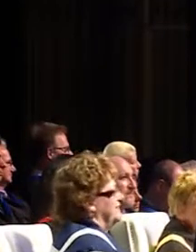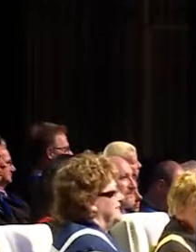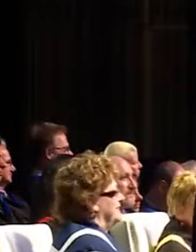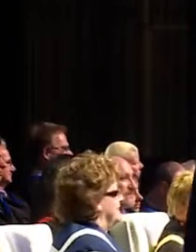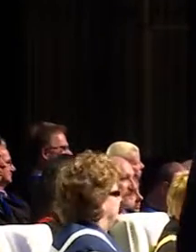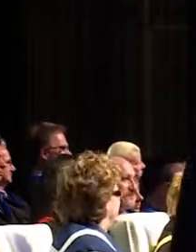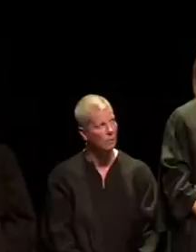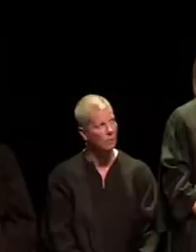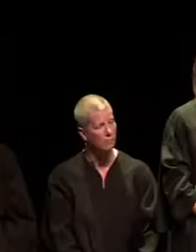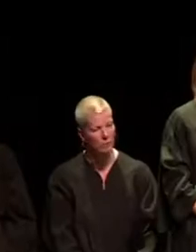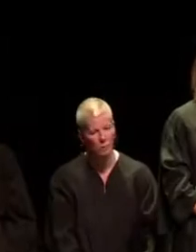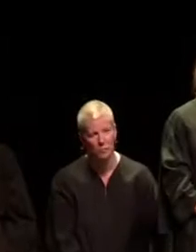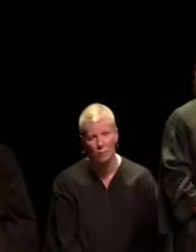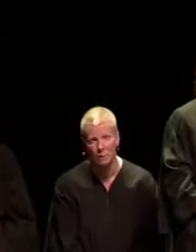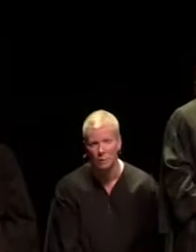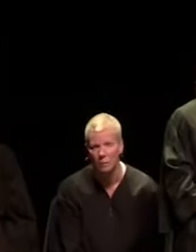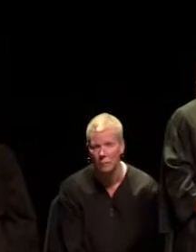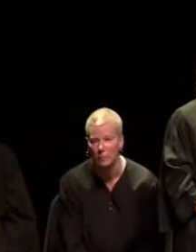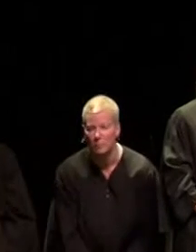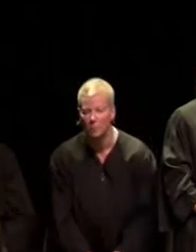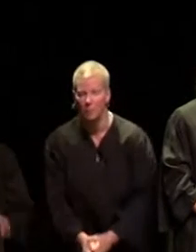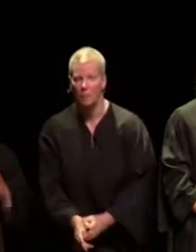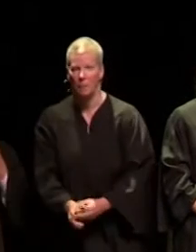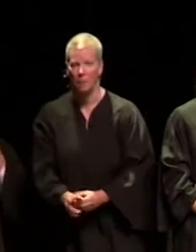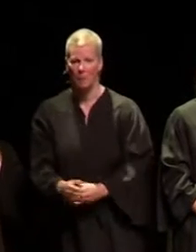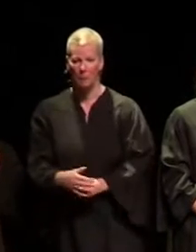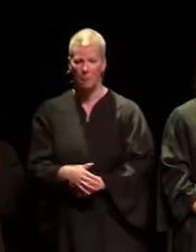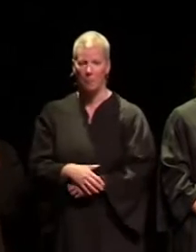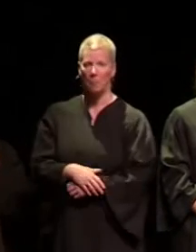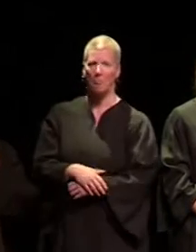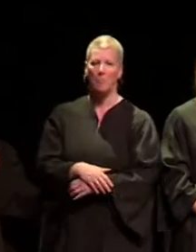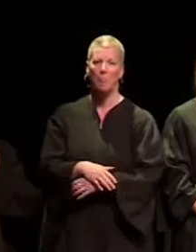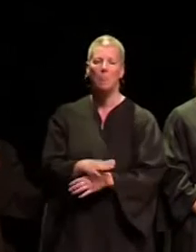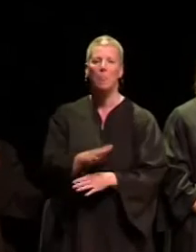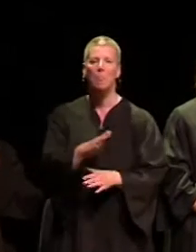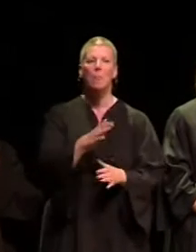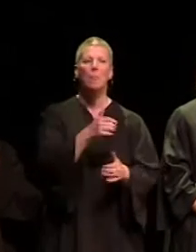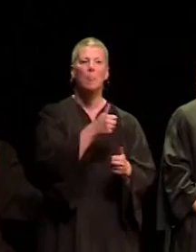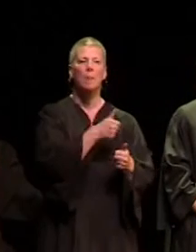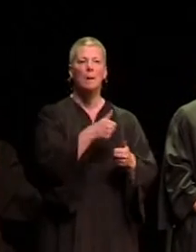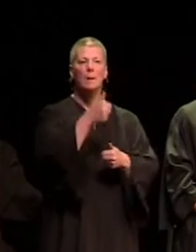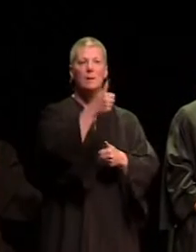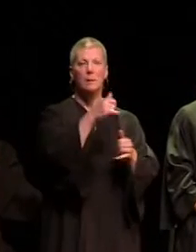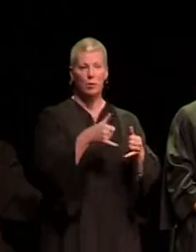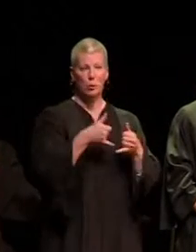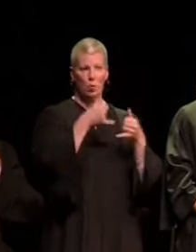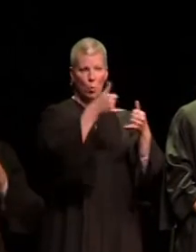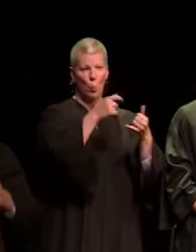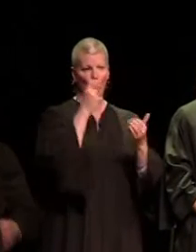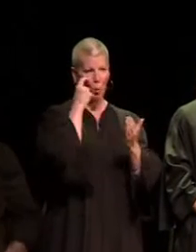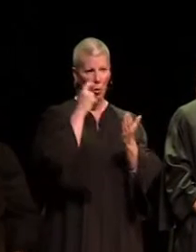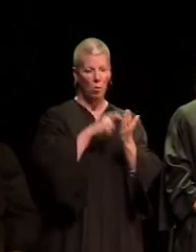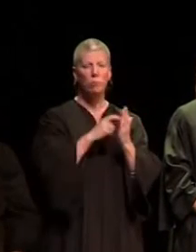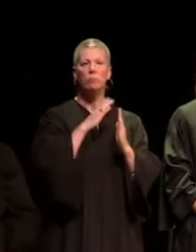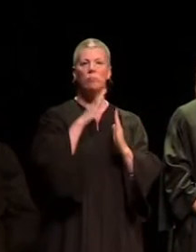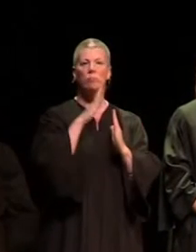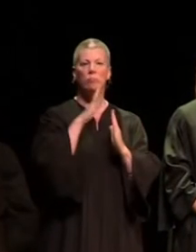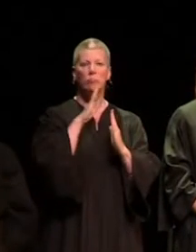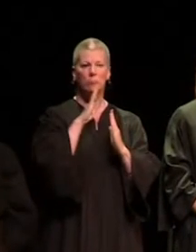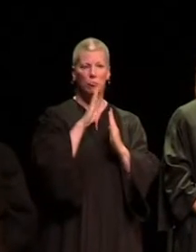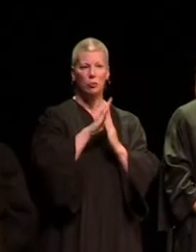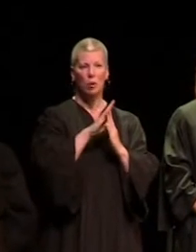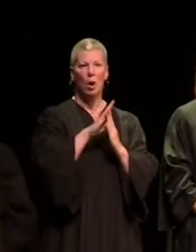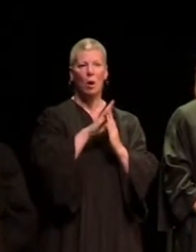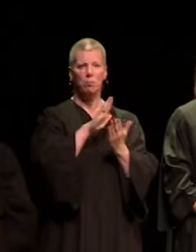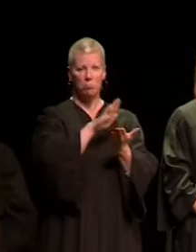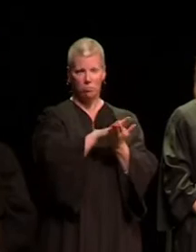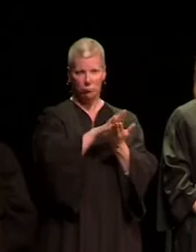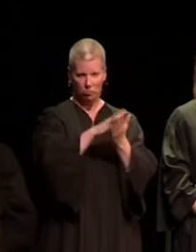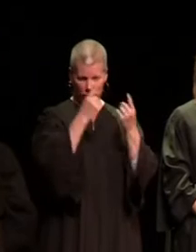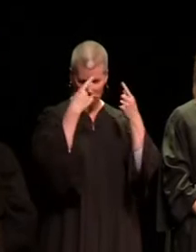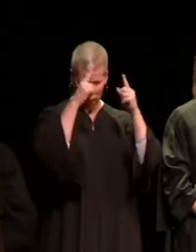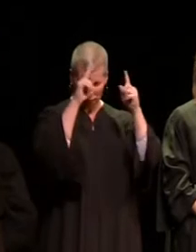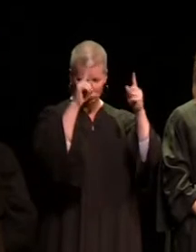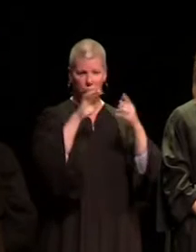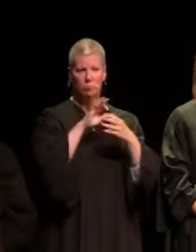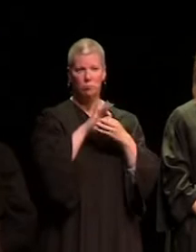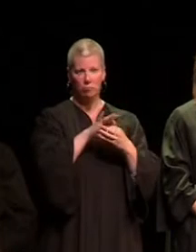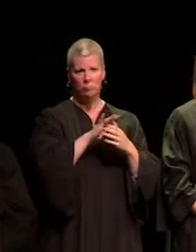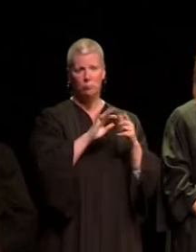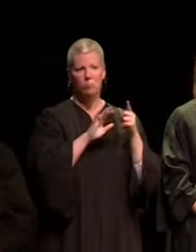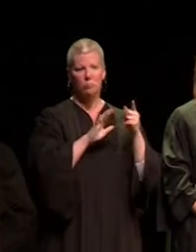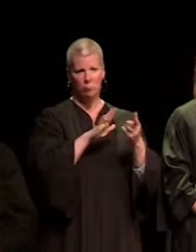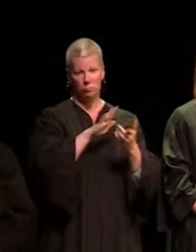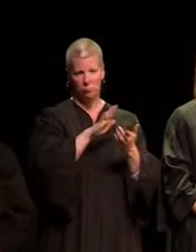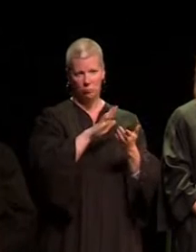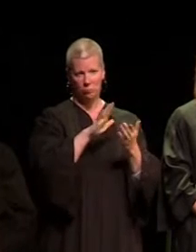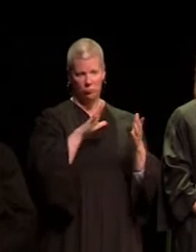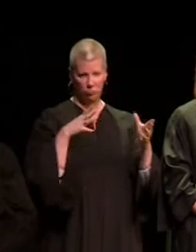The Dean's Award recognizes both students' high academic achievement and their contributions to the college community. This